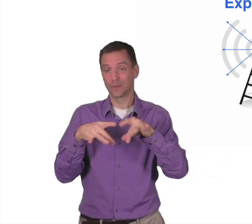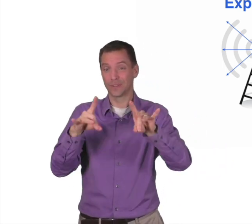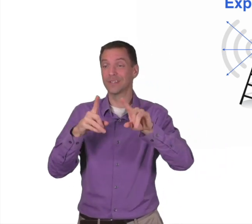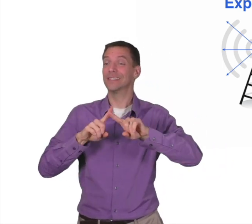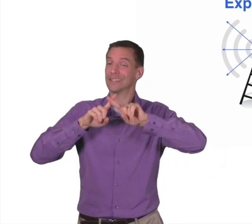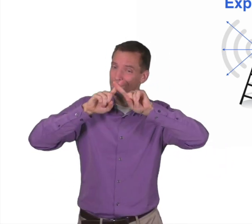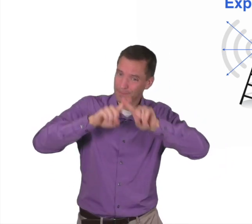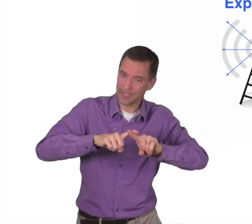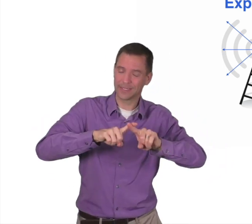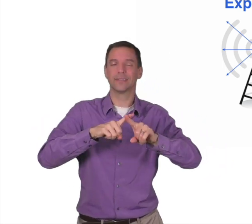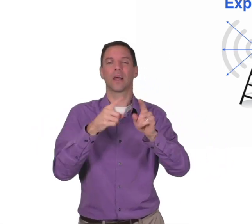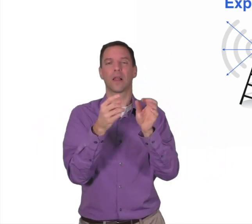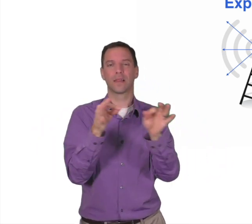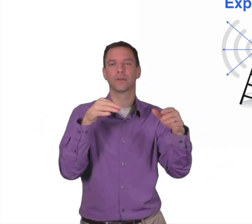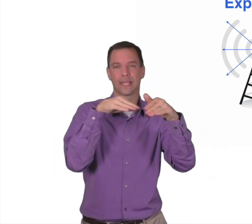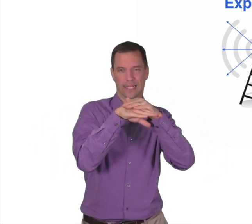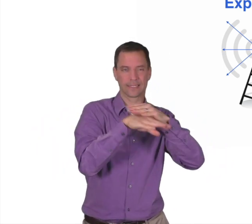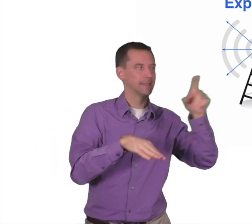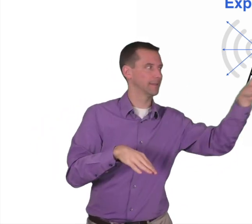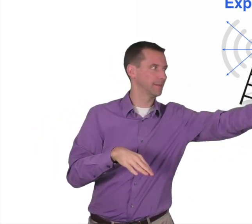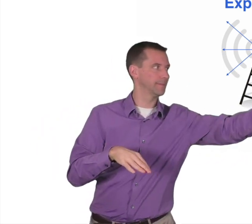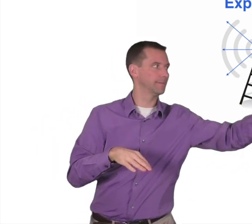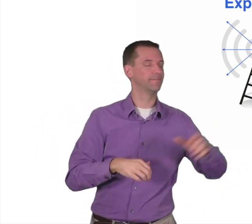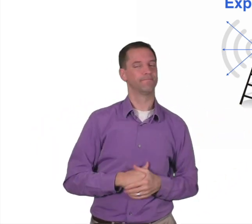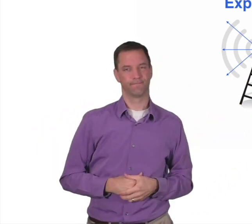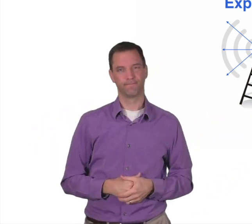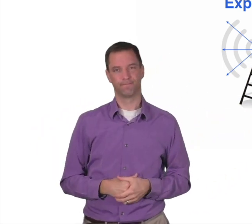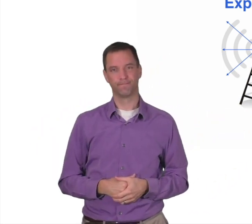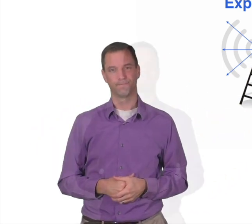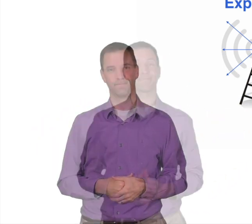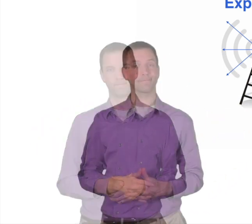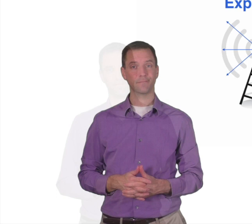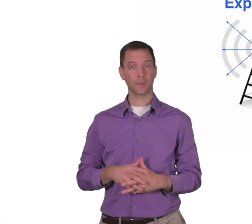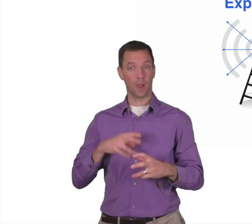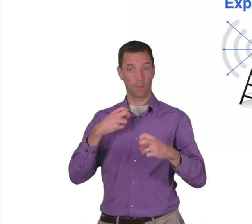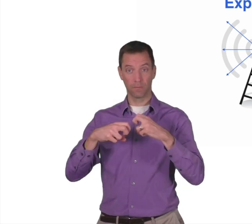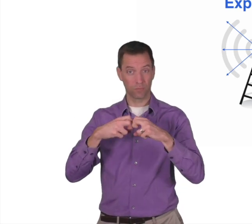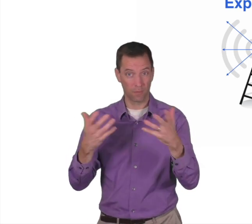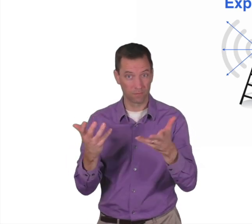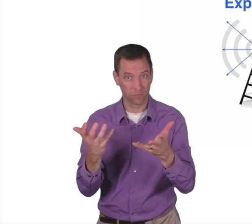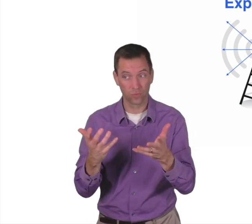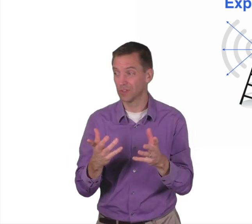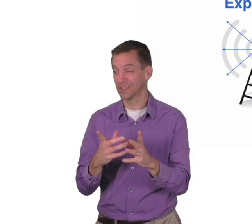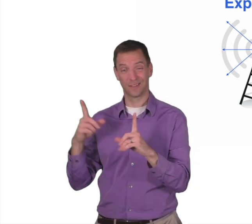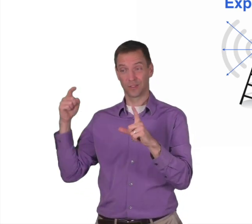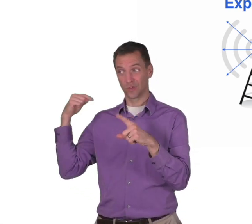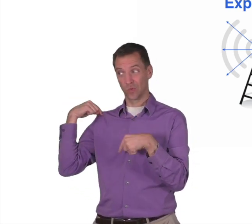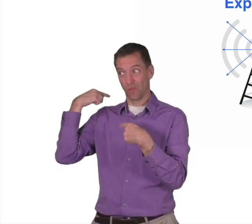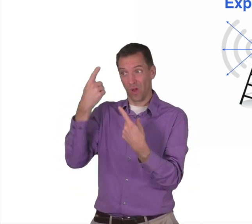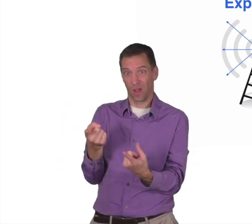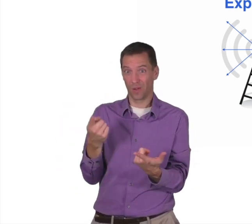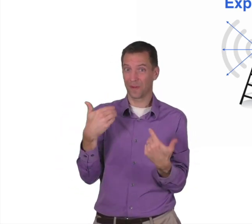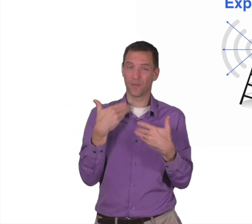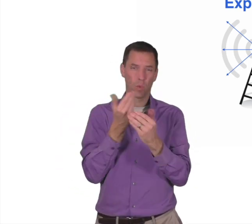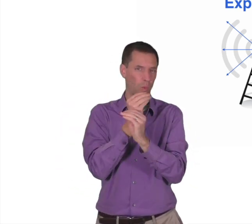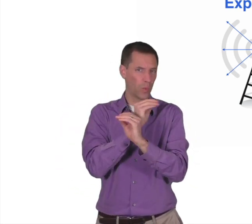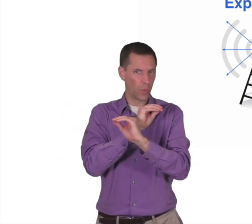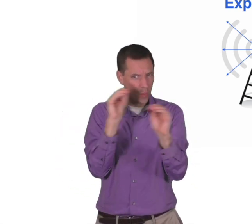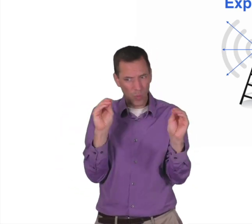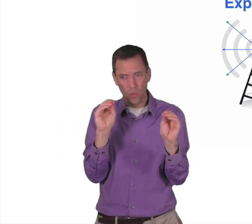access. It really depends on language access. And the problem is that so